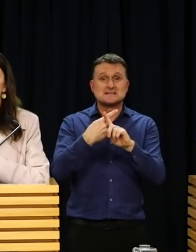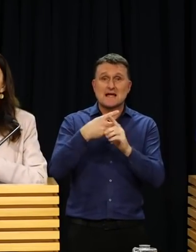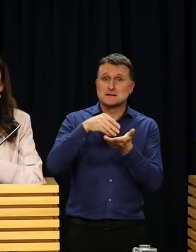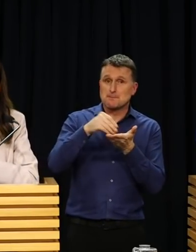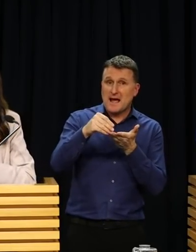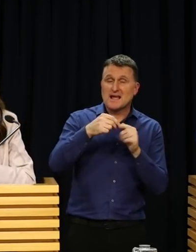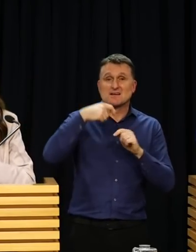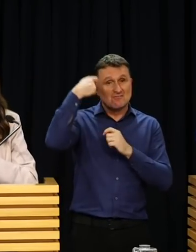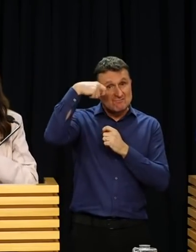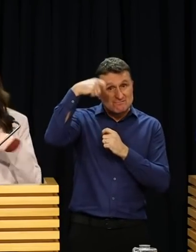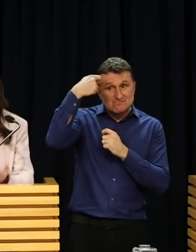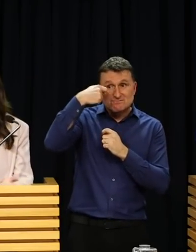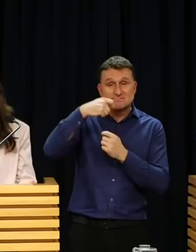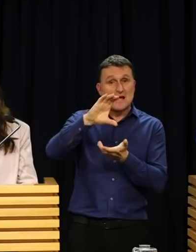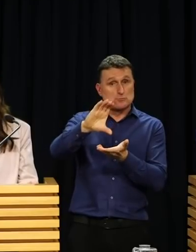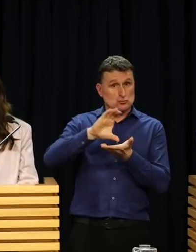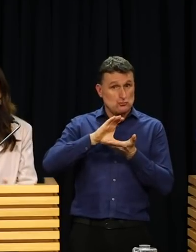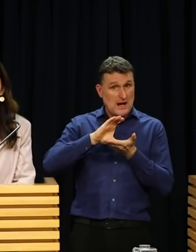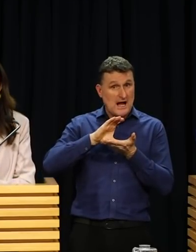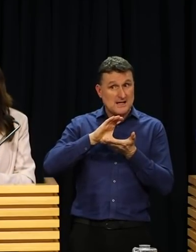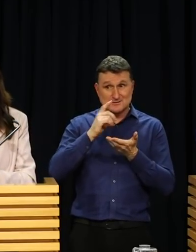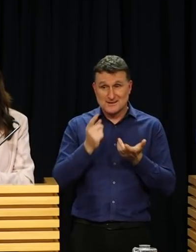film project? Yeah, so look, I've shared a view.